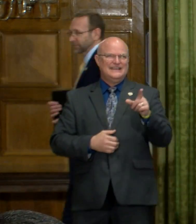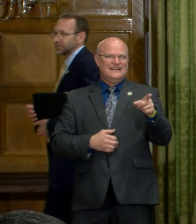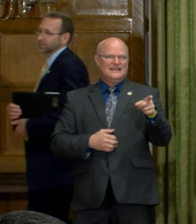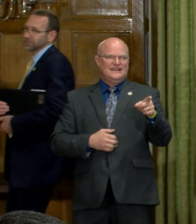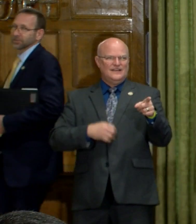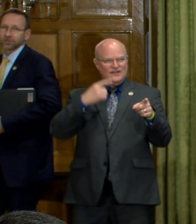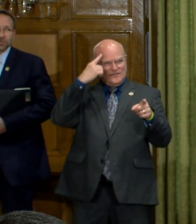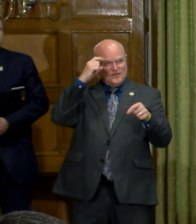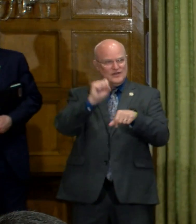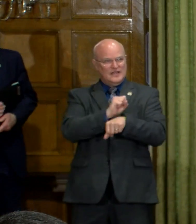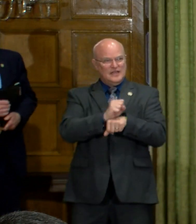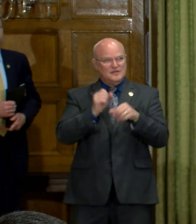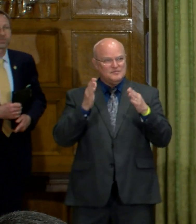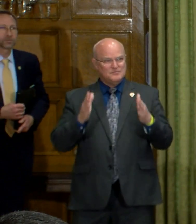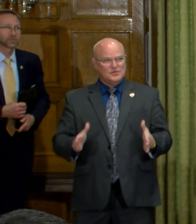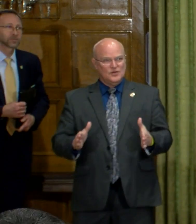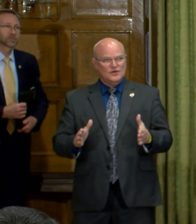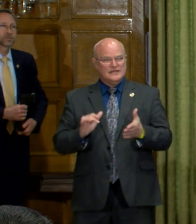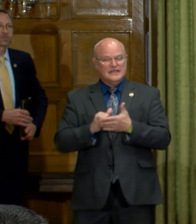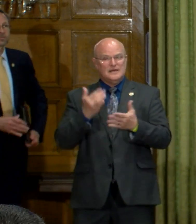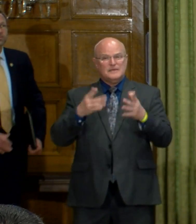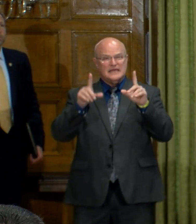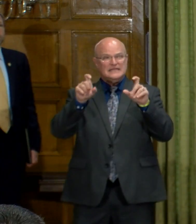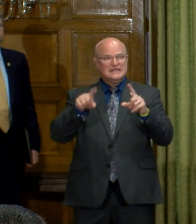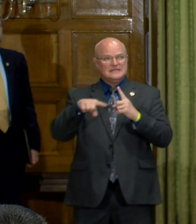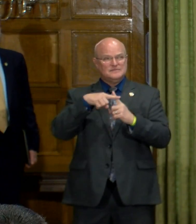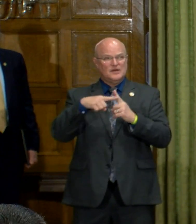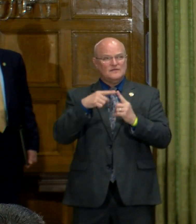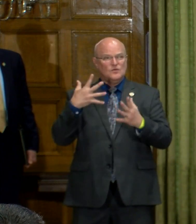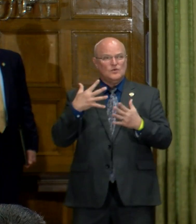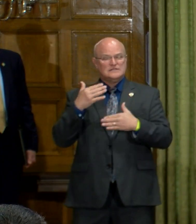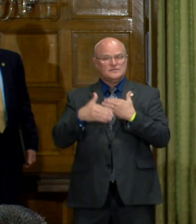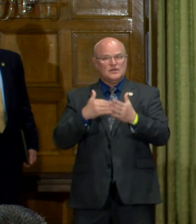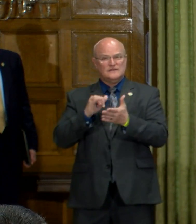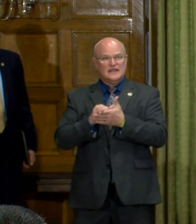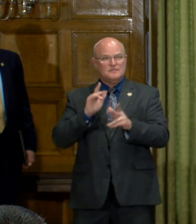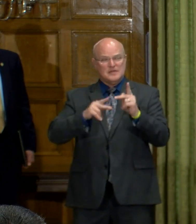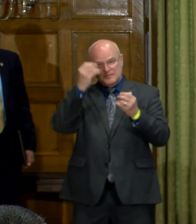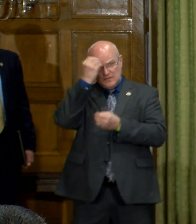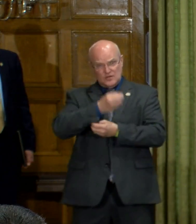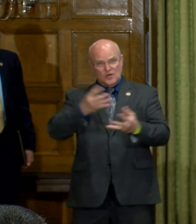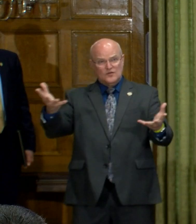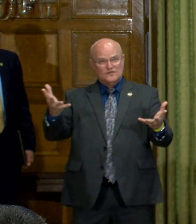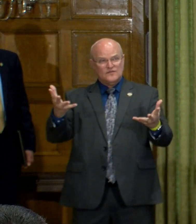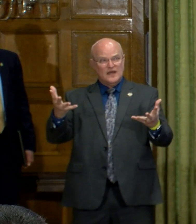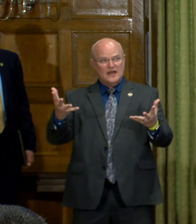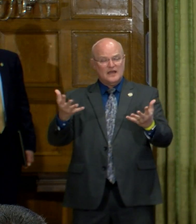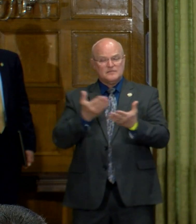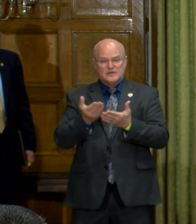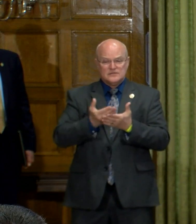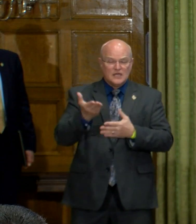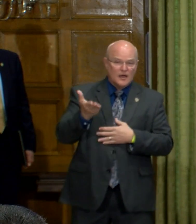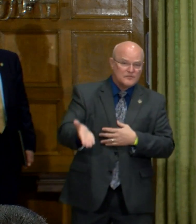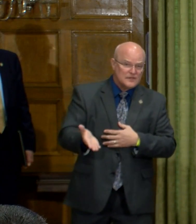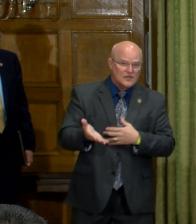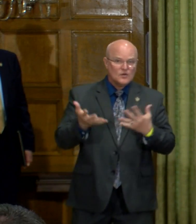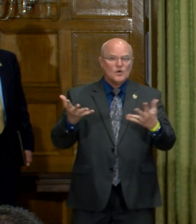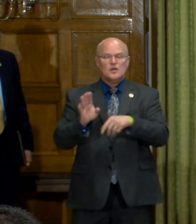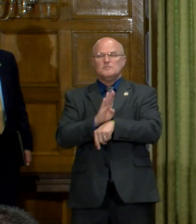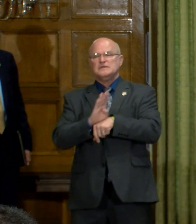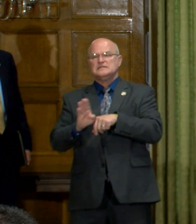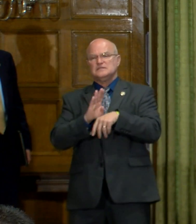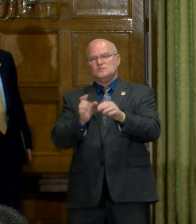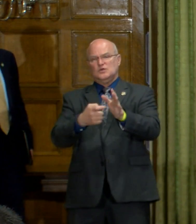For employees or retailers that may test positive, what's the process for that? Will people be notified that maybe they shop there? What are